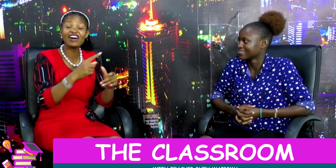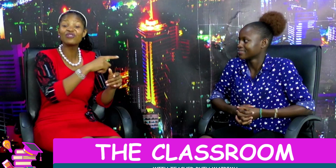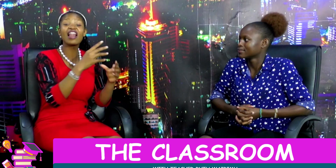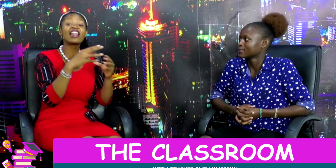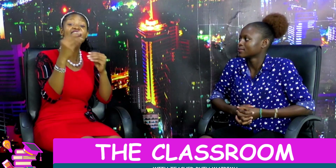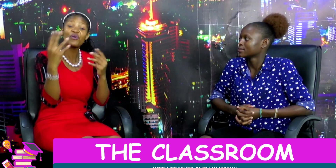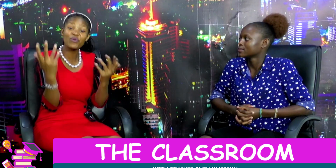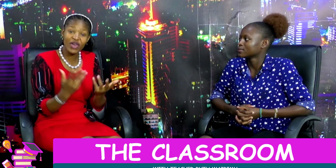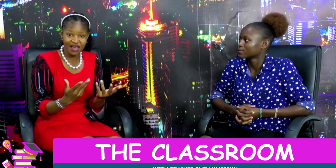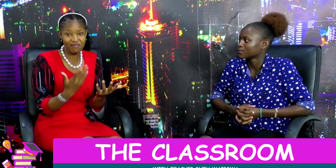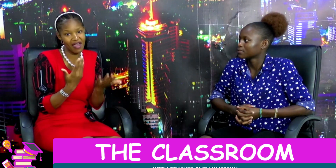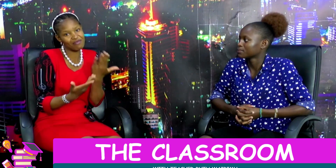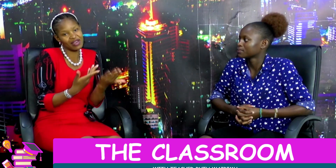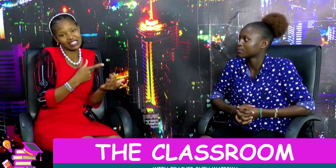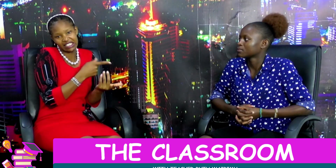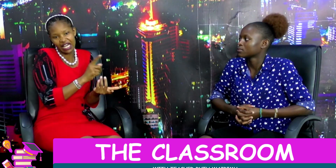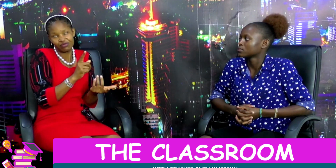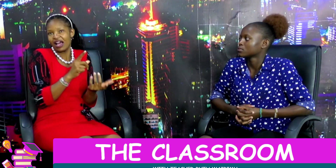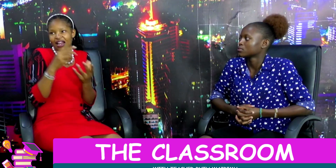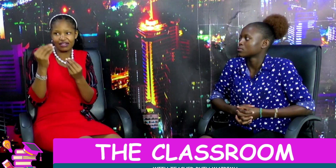That is so much interesting.